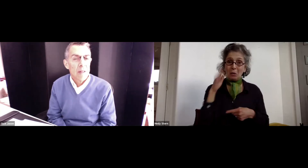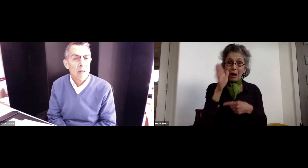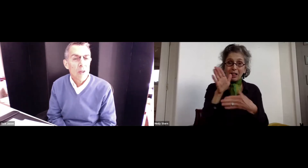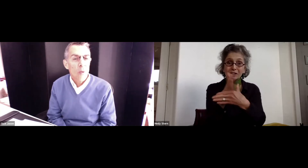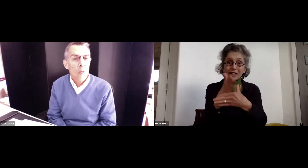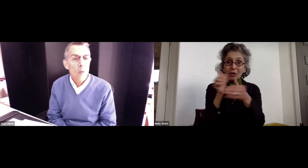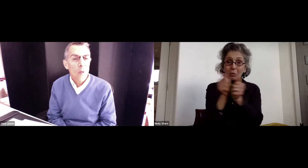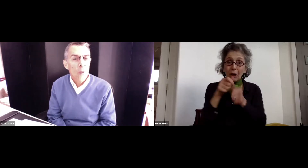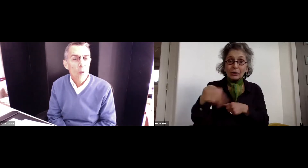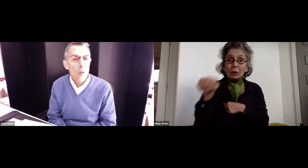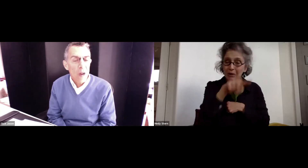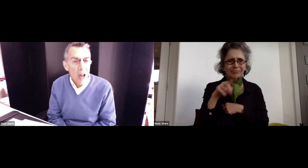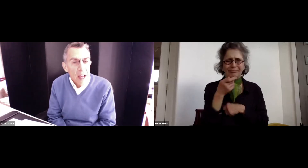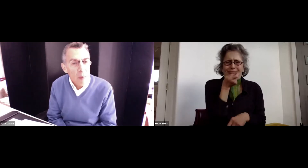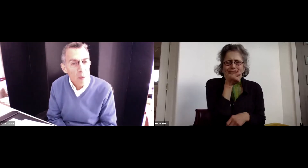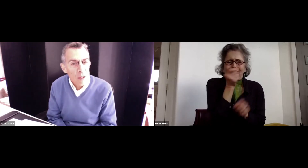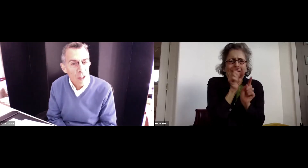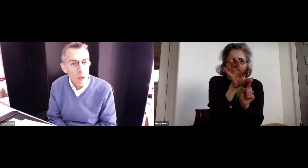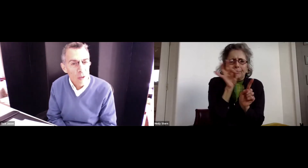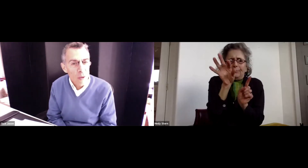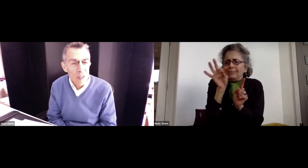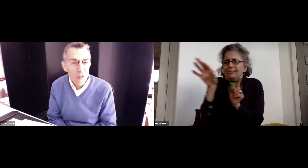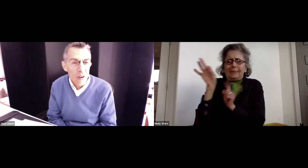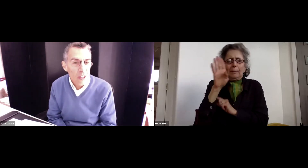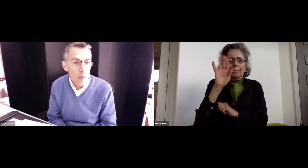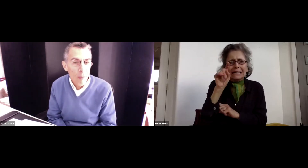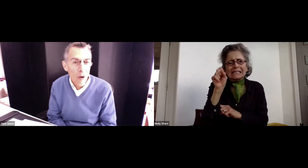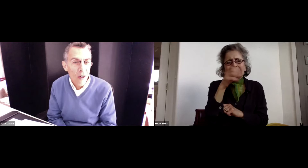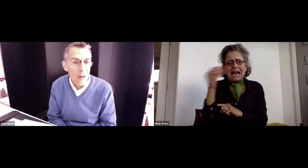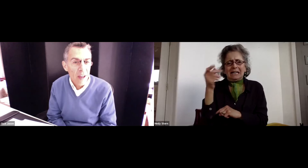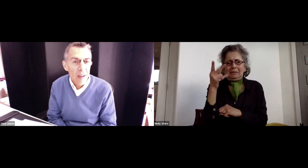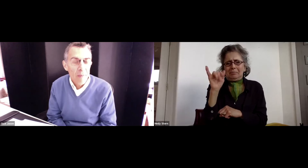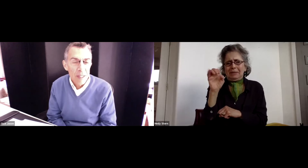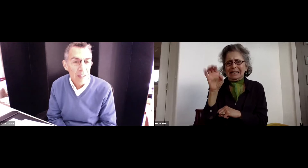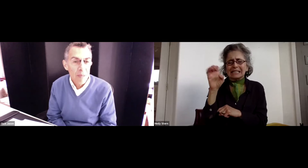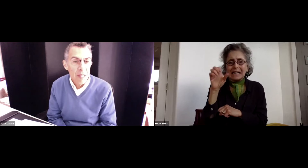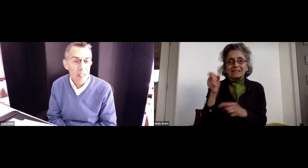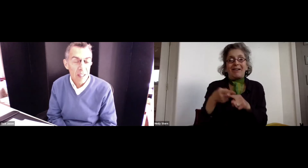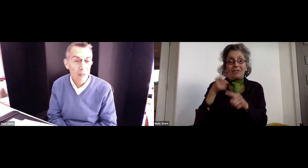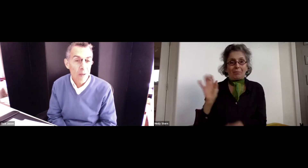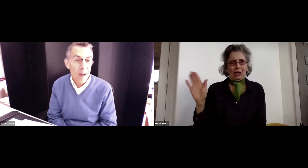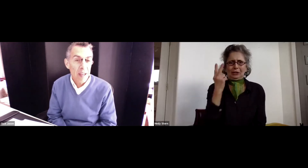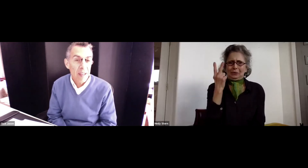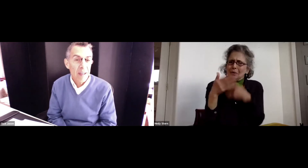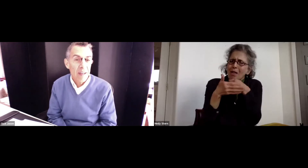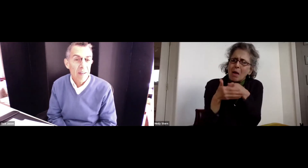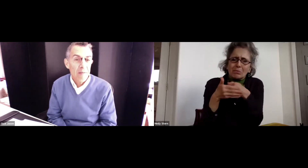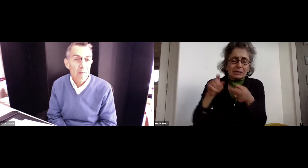So what I am able to share with you is a very small part, bits and pieces of what my mother's